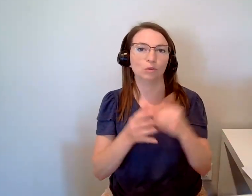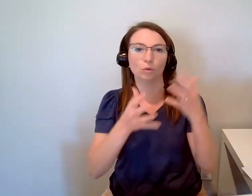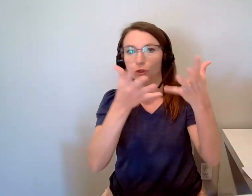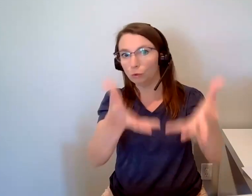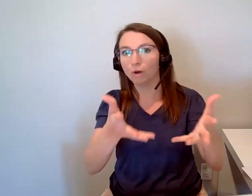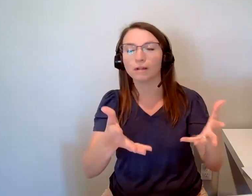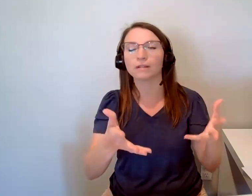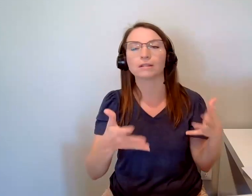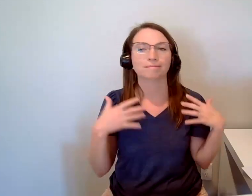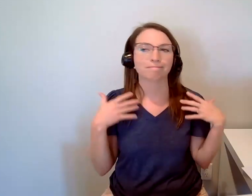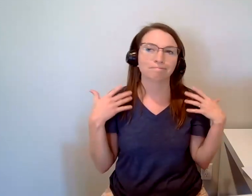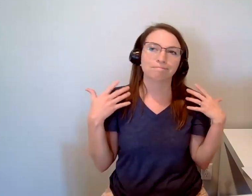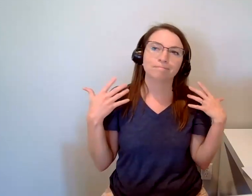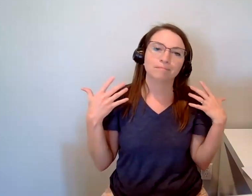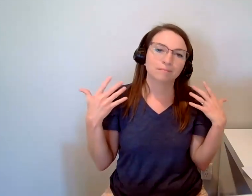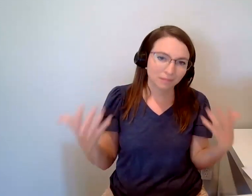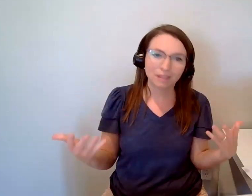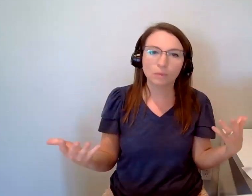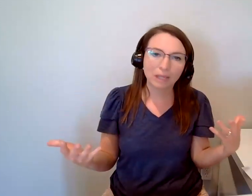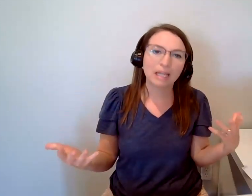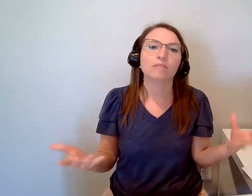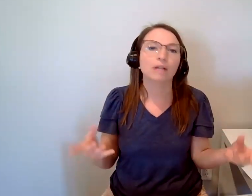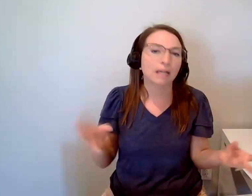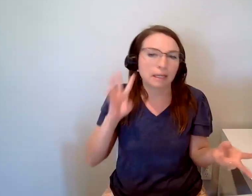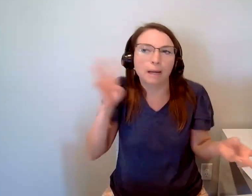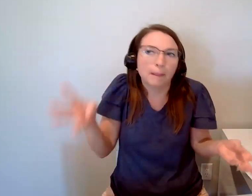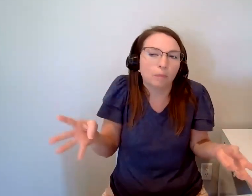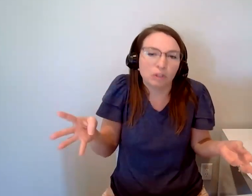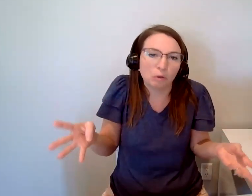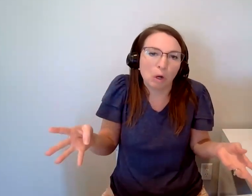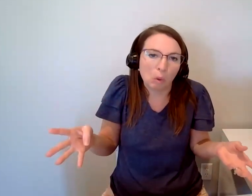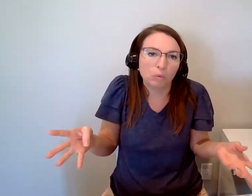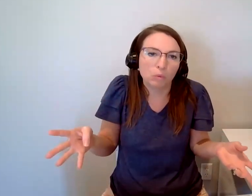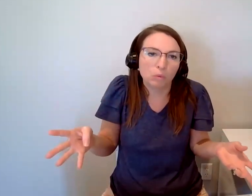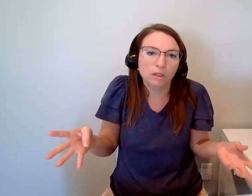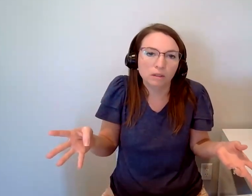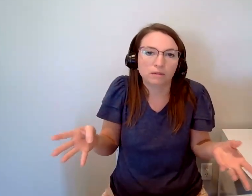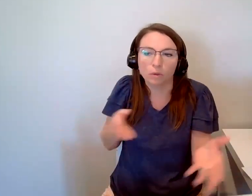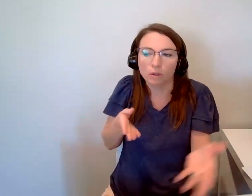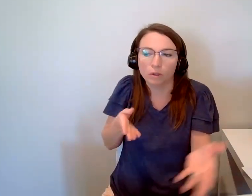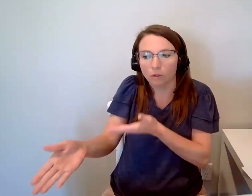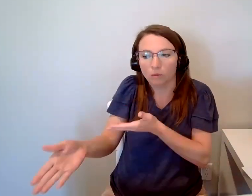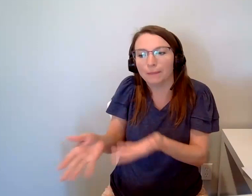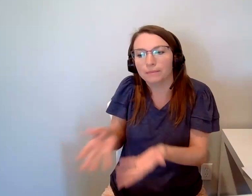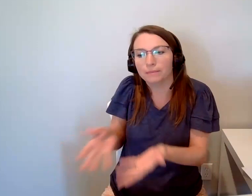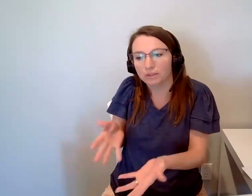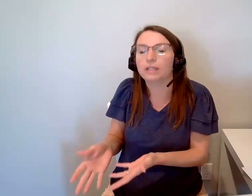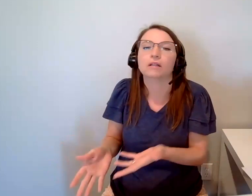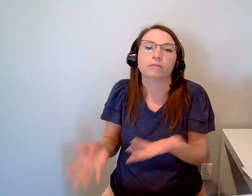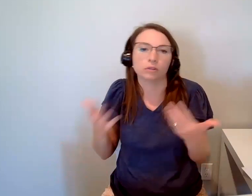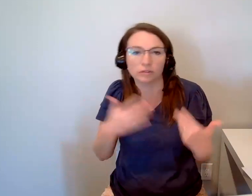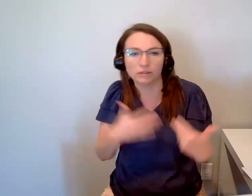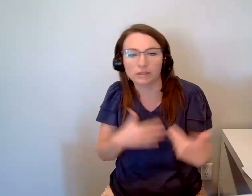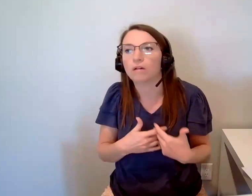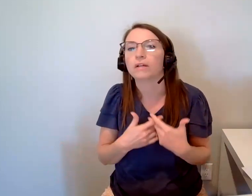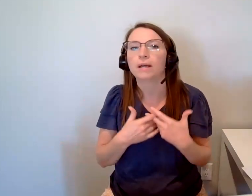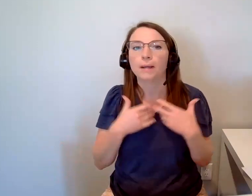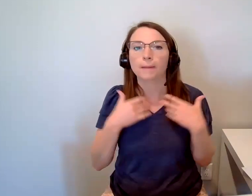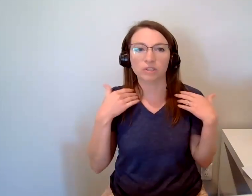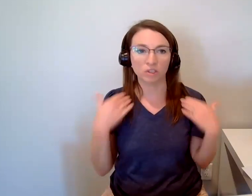or you aren't, it's okay if you kind of come up with your own for that student, for yourself,